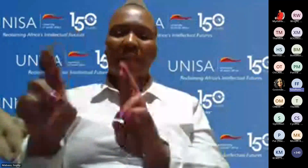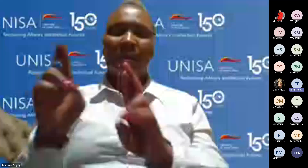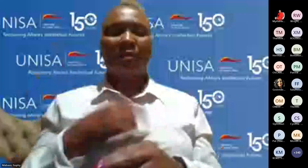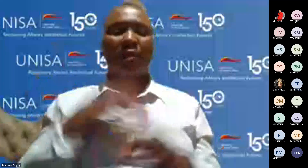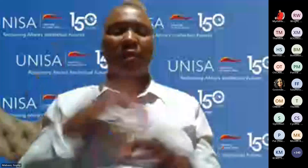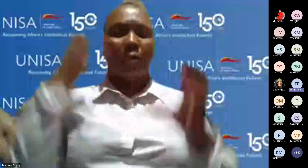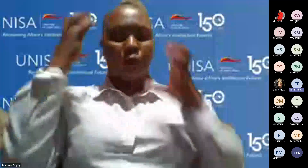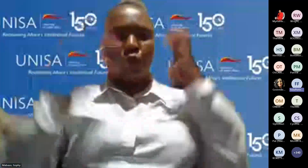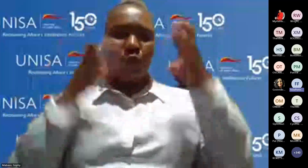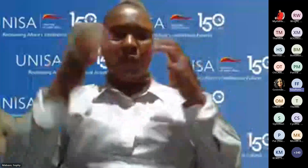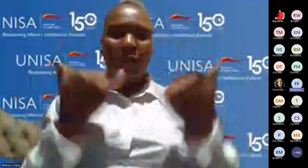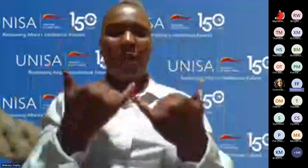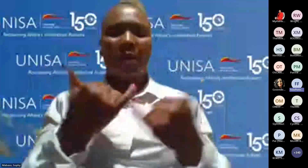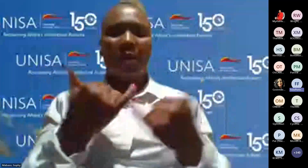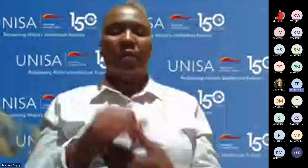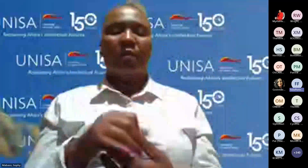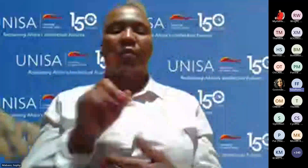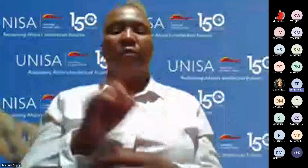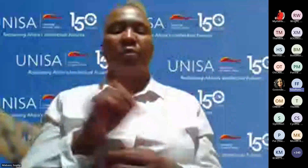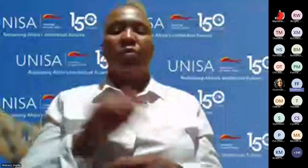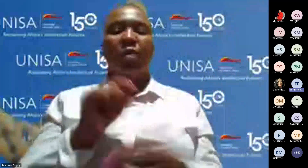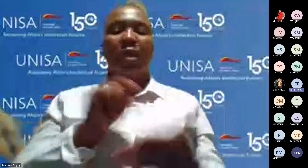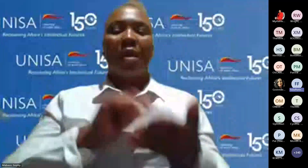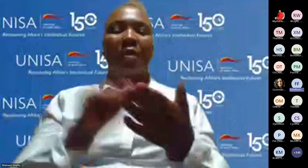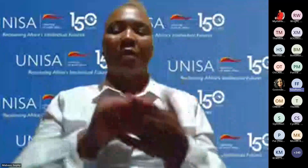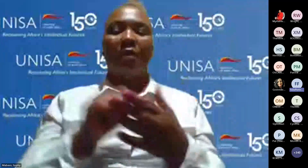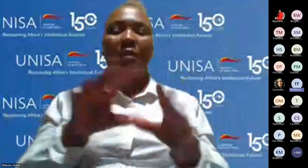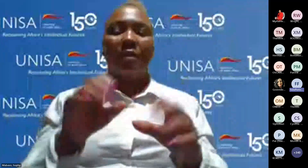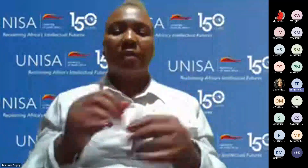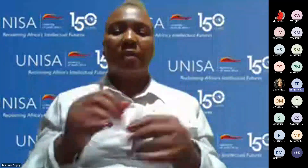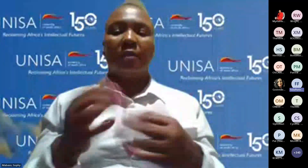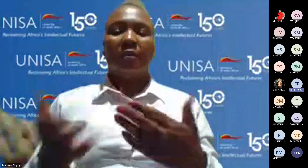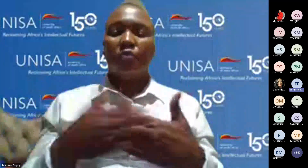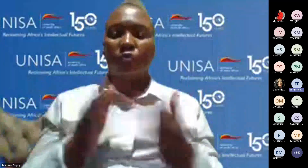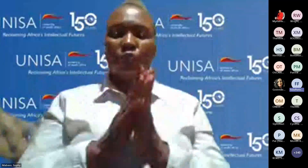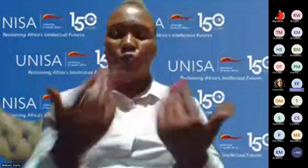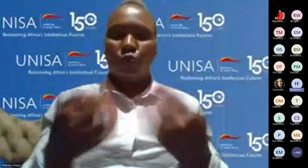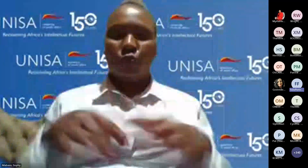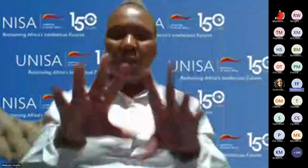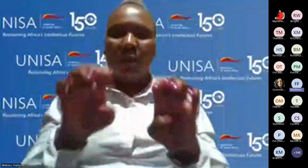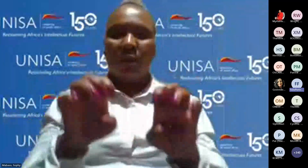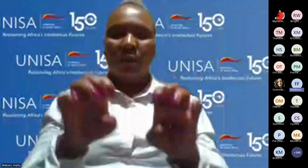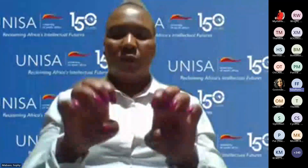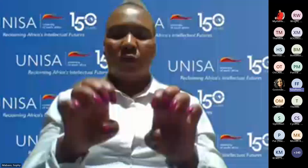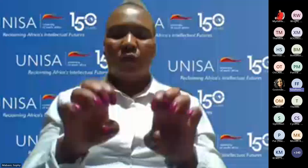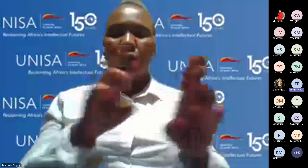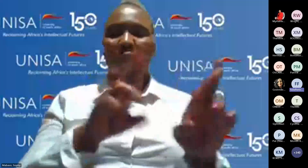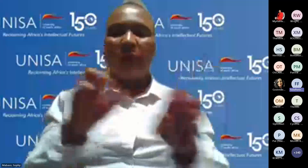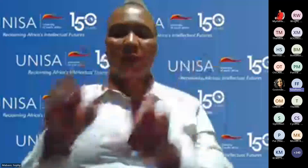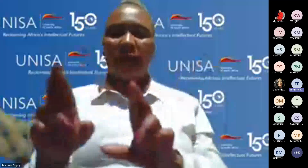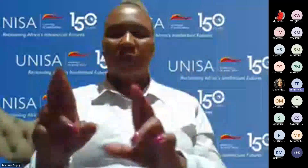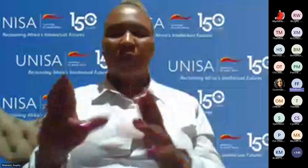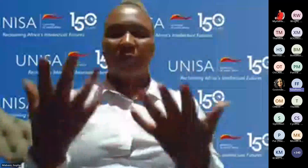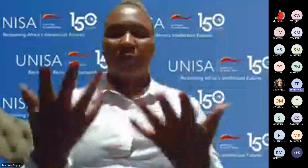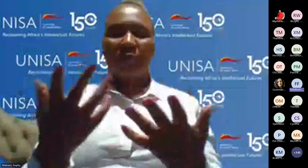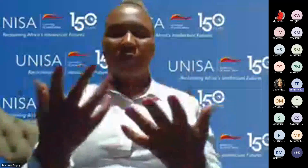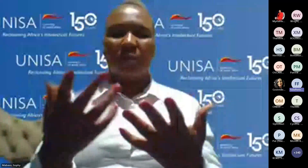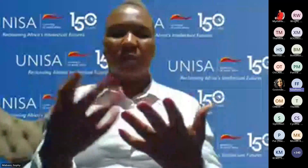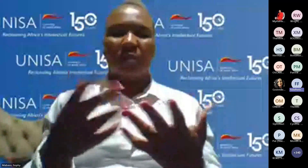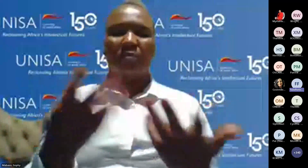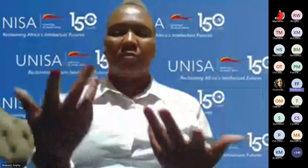confused. So when we're writing a closed book examination, do we reference, do we quote? Because